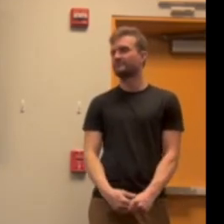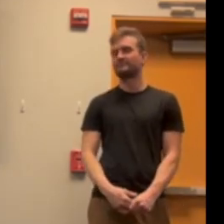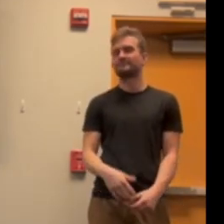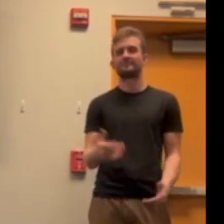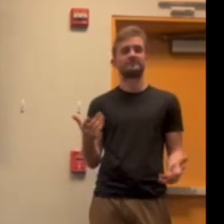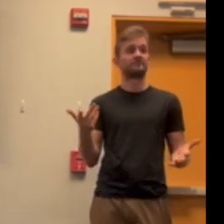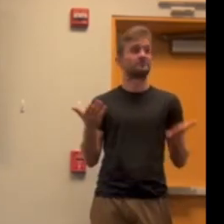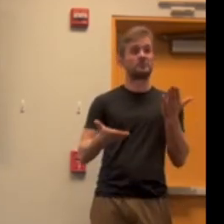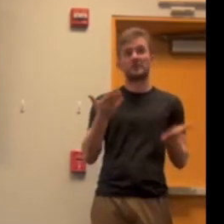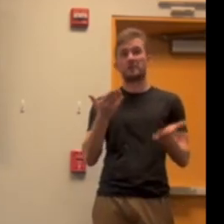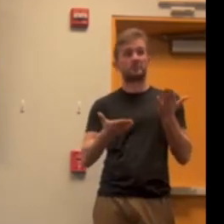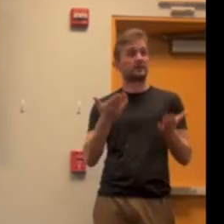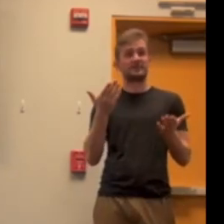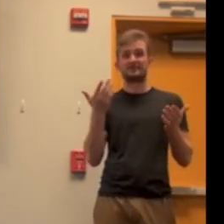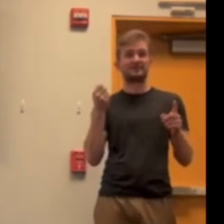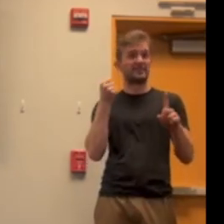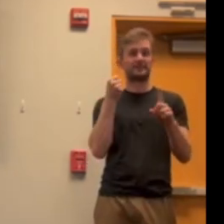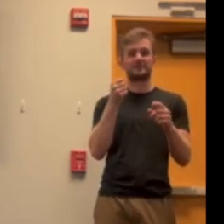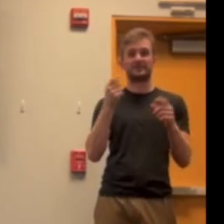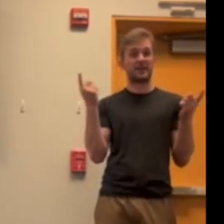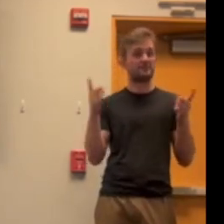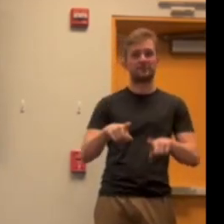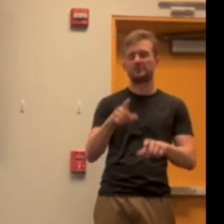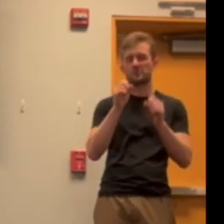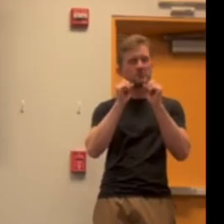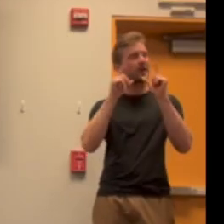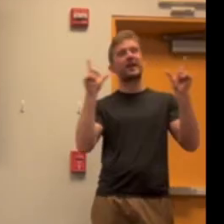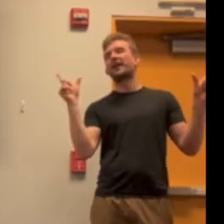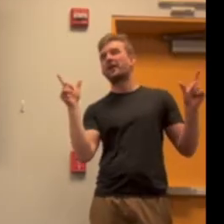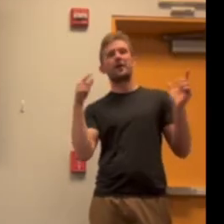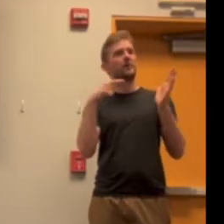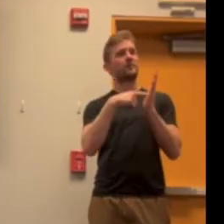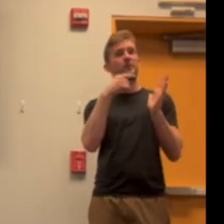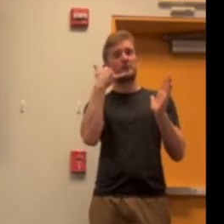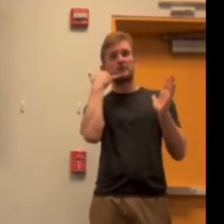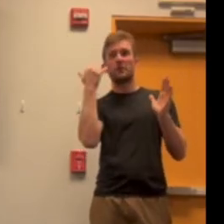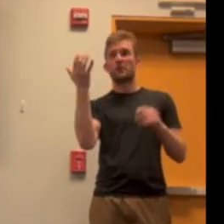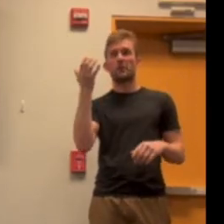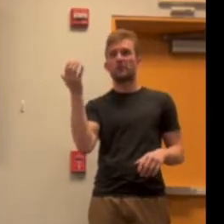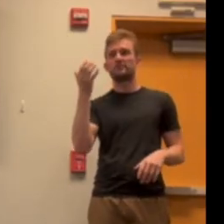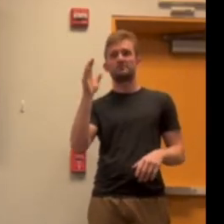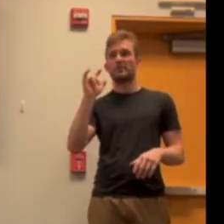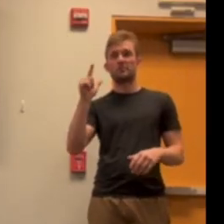work. Your phone won't work, your internet, whatever. So that's not what you want.